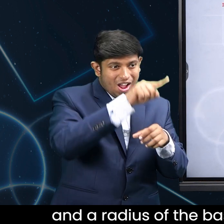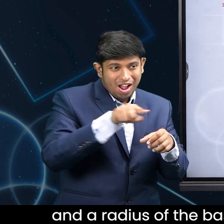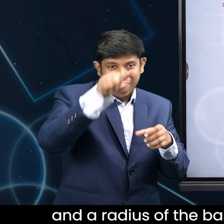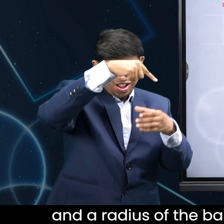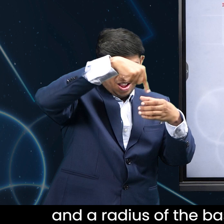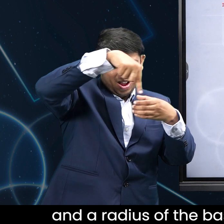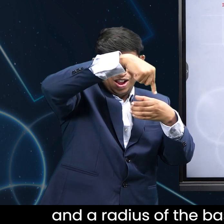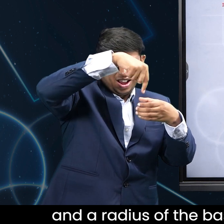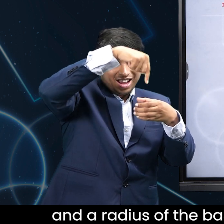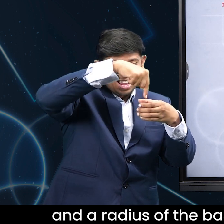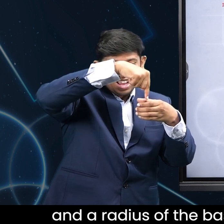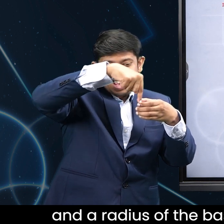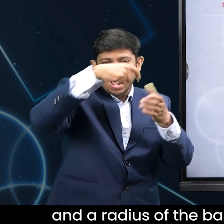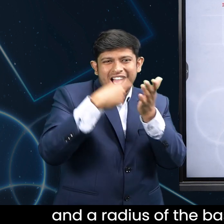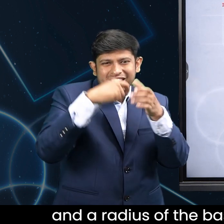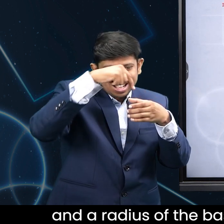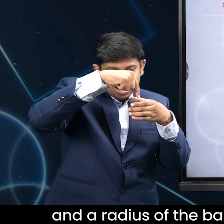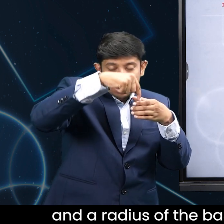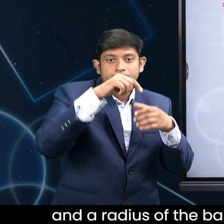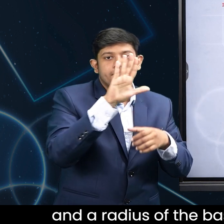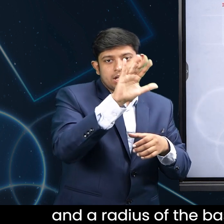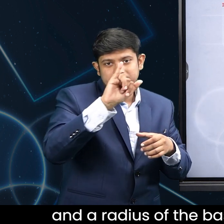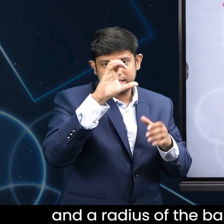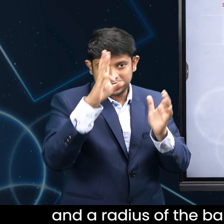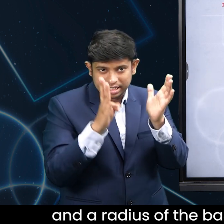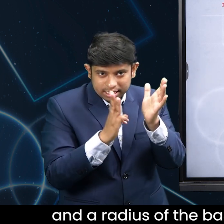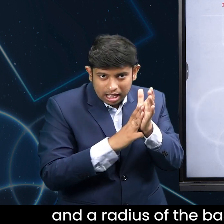and a radius of the base is 56 centimeter